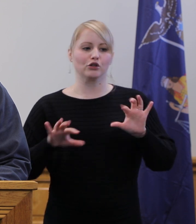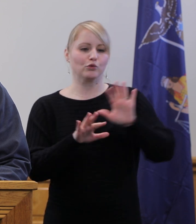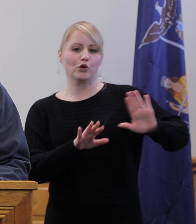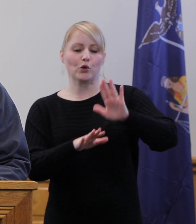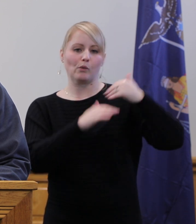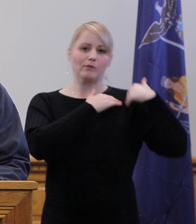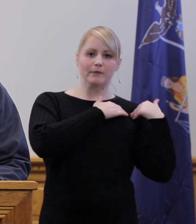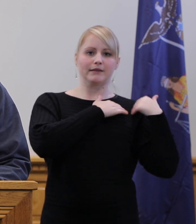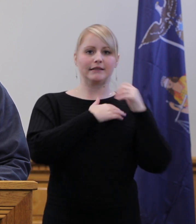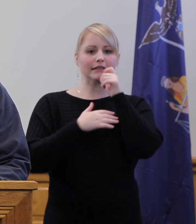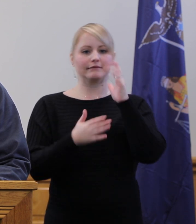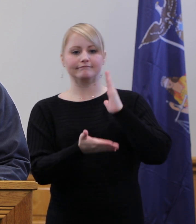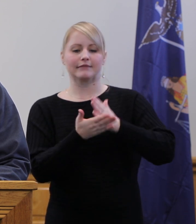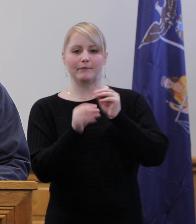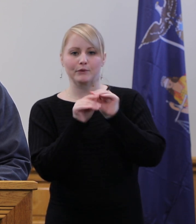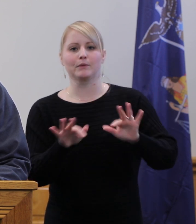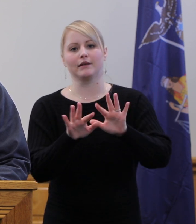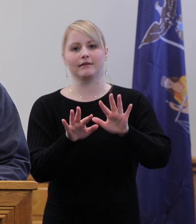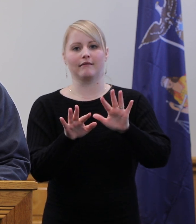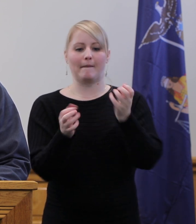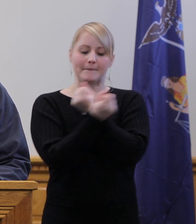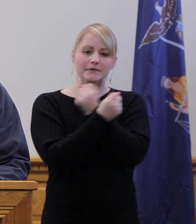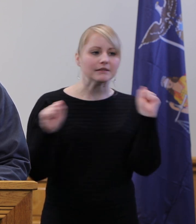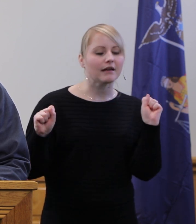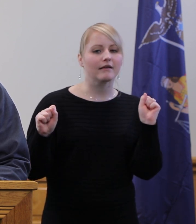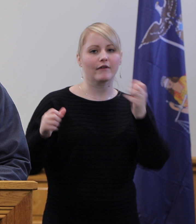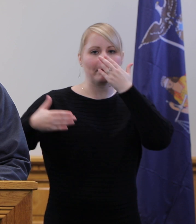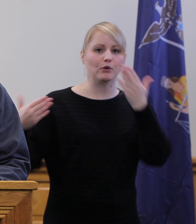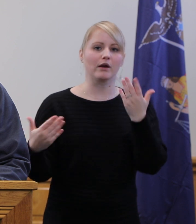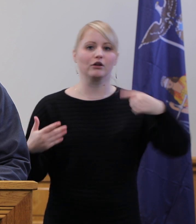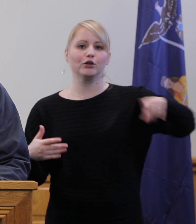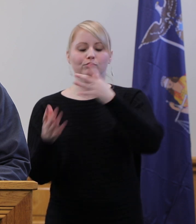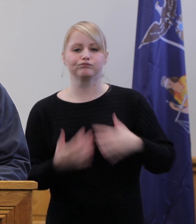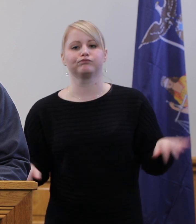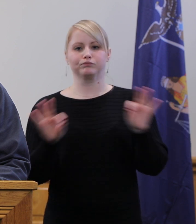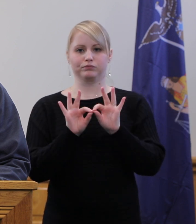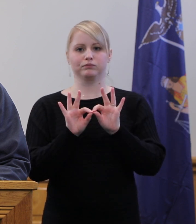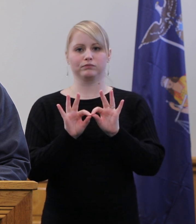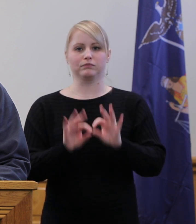spread of COVID-19. Be safe and be well. You are making a difference.